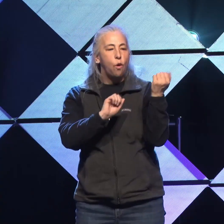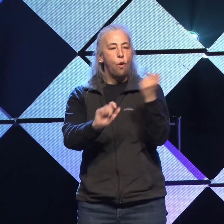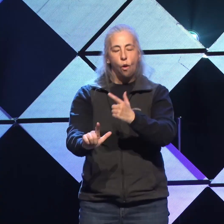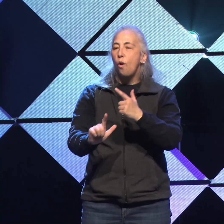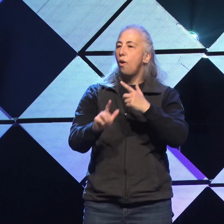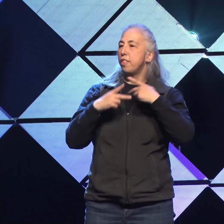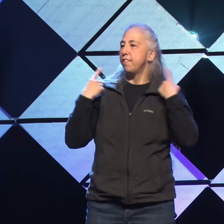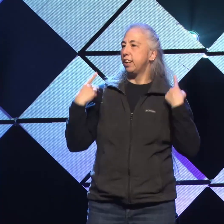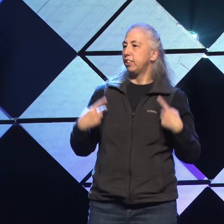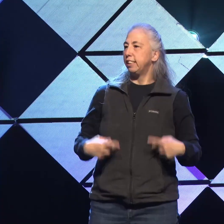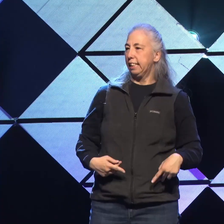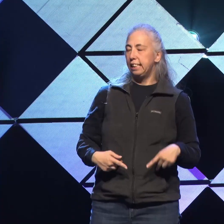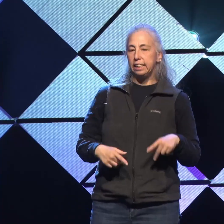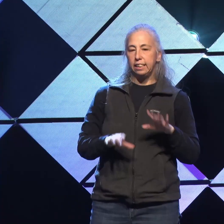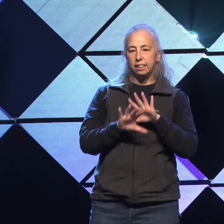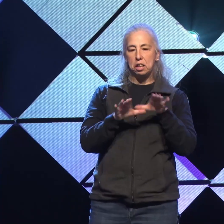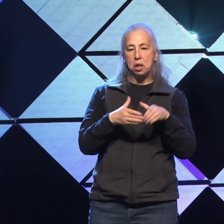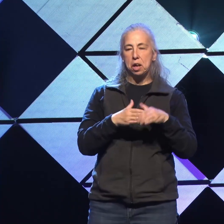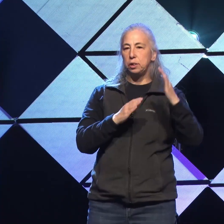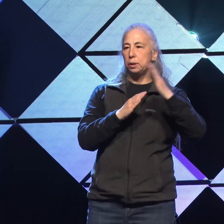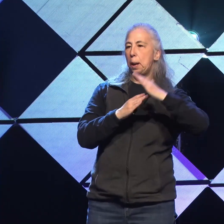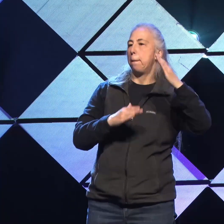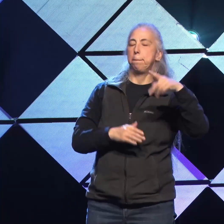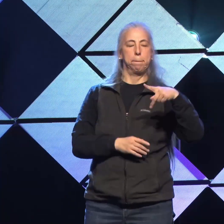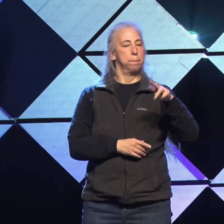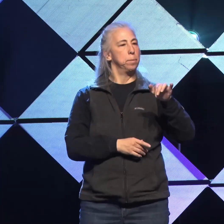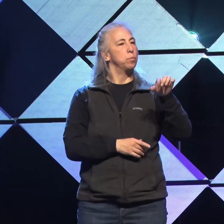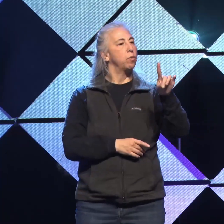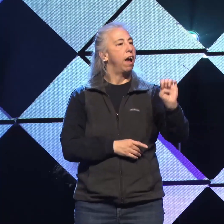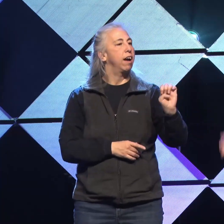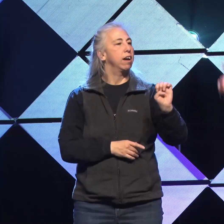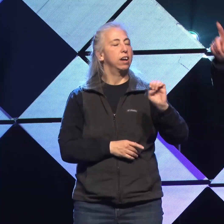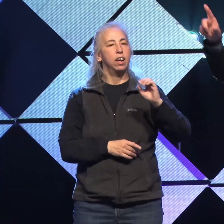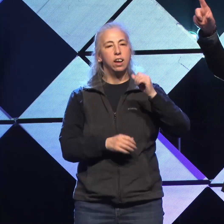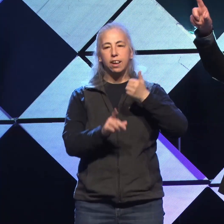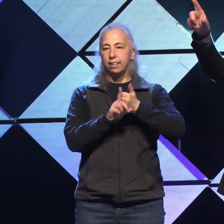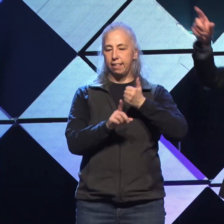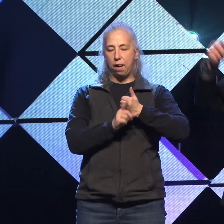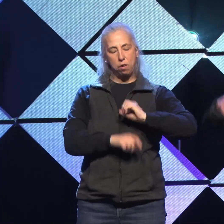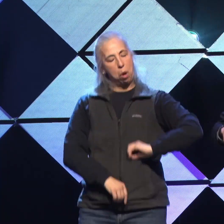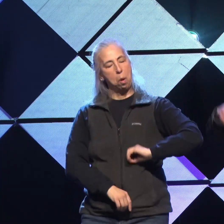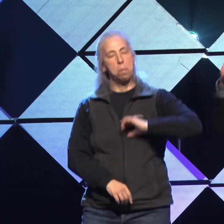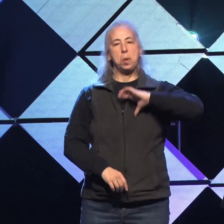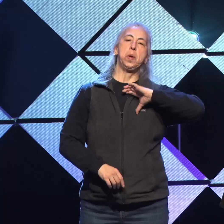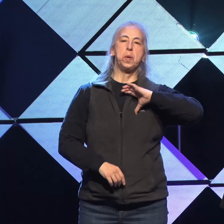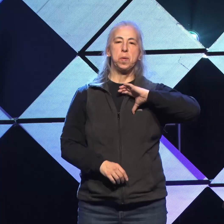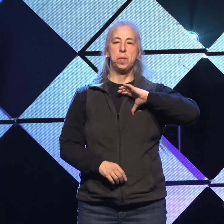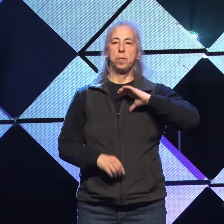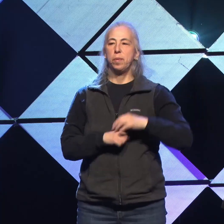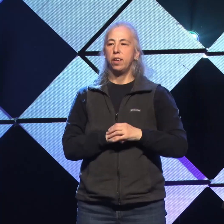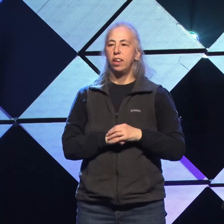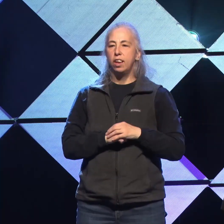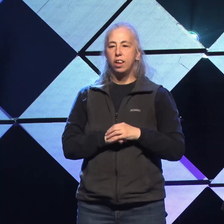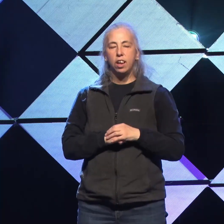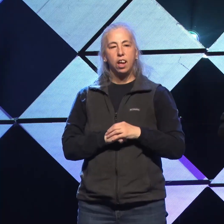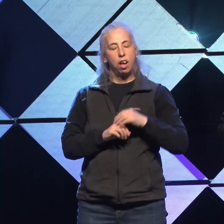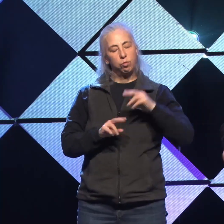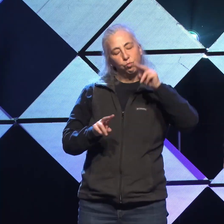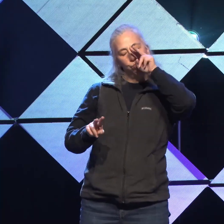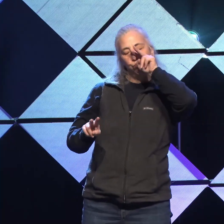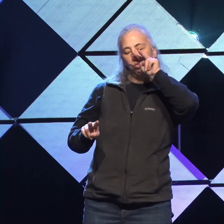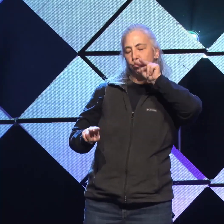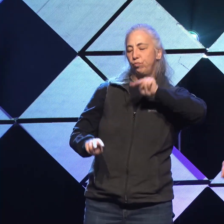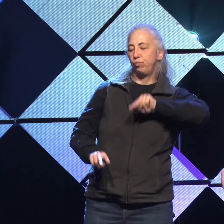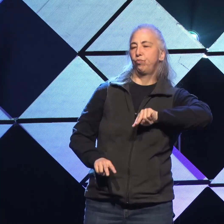Pharisee majored in. Pride, self-righteousness. Looking good and looking down their